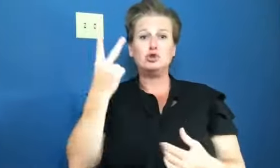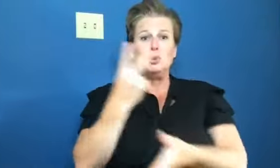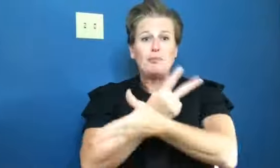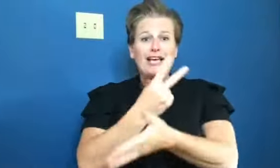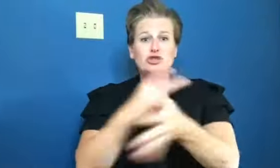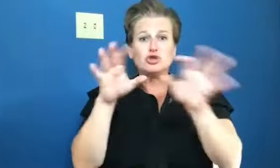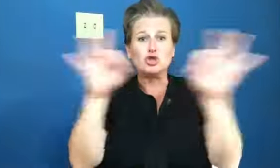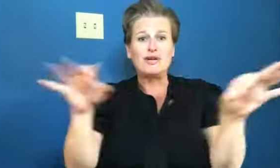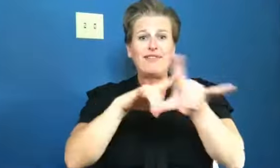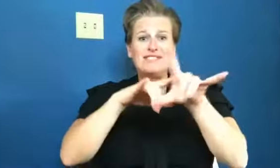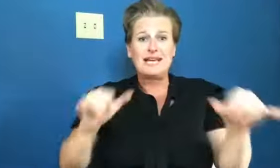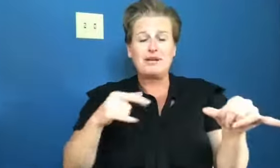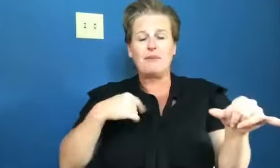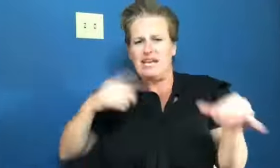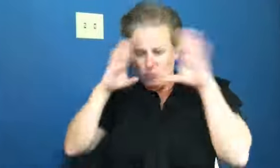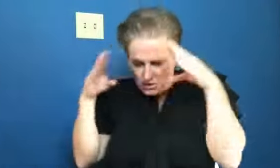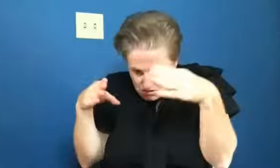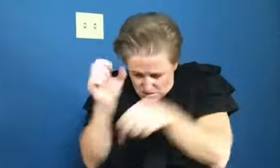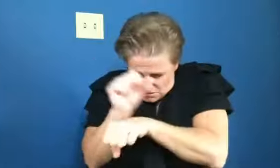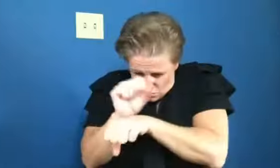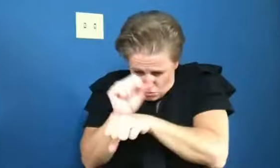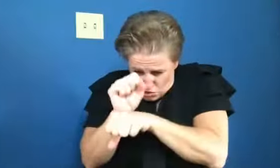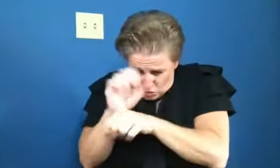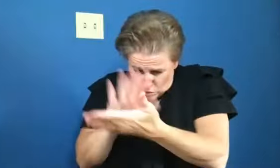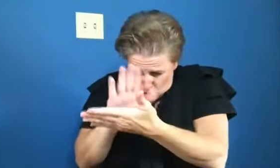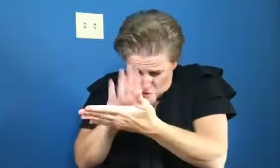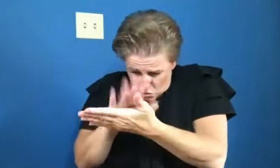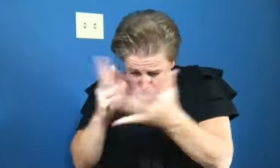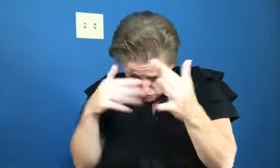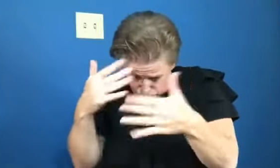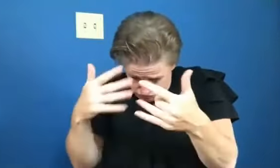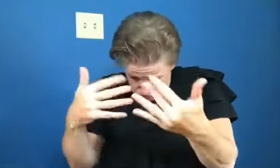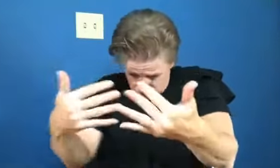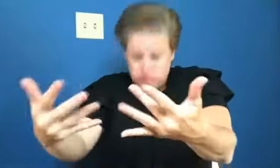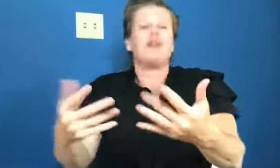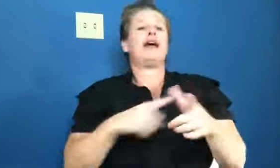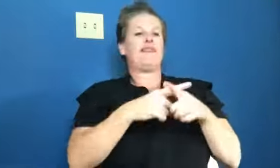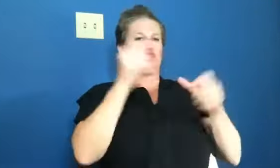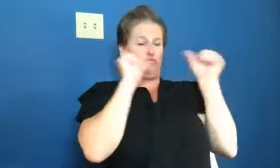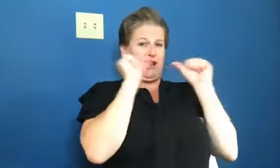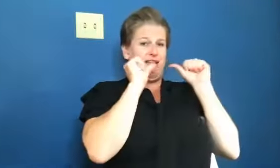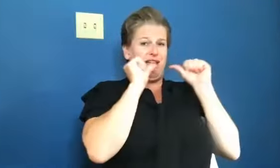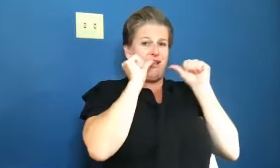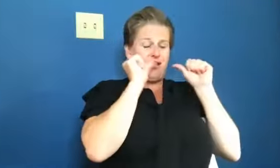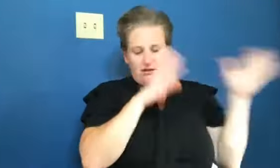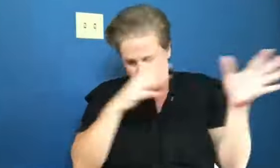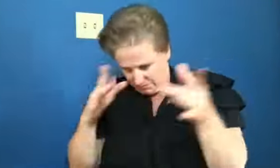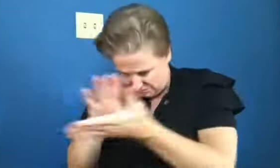have stretches and days without drinking. And drinking is normal in college. And so I tried to convince myself, well, this doesn't seem to be a problem